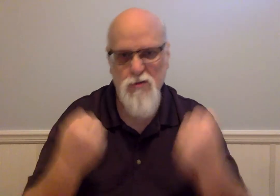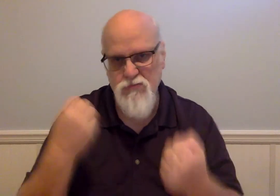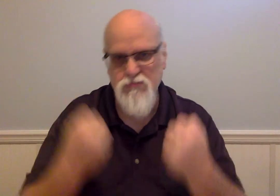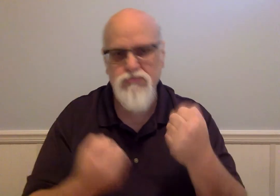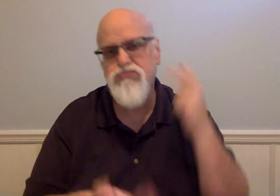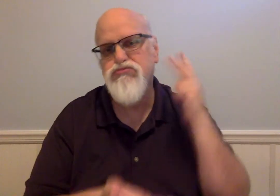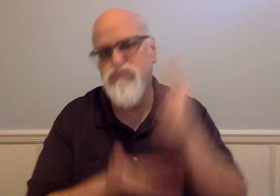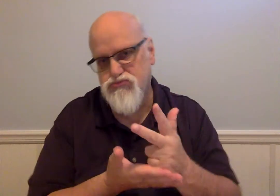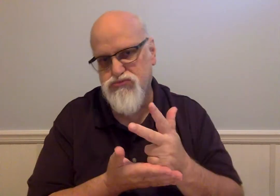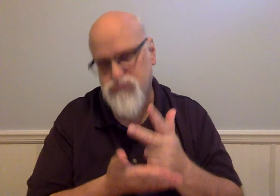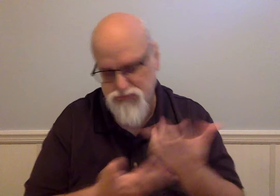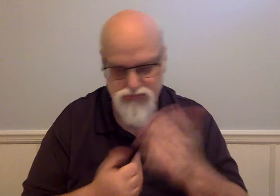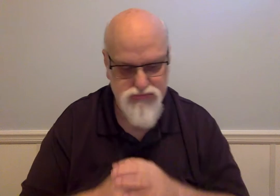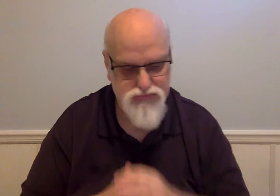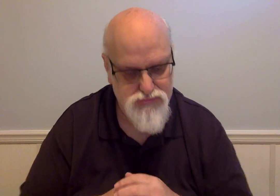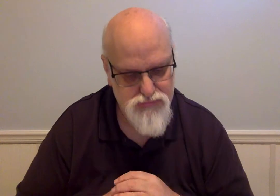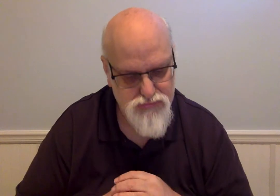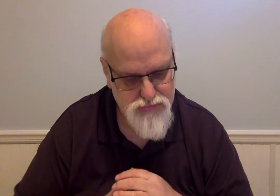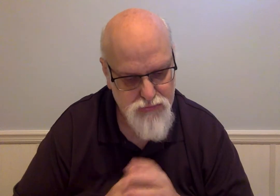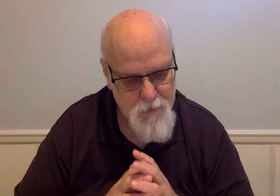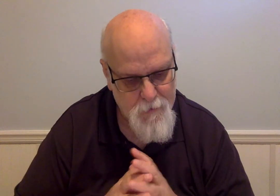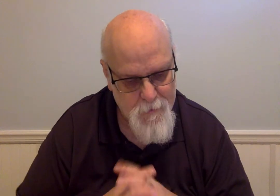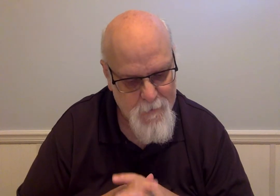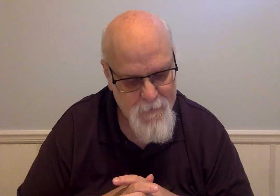This is the sign for car, and then you sign park.